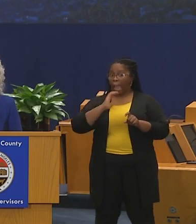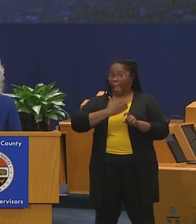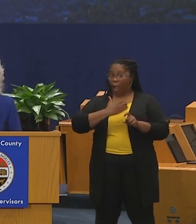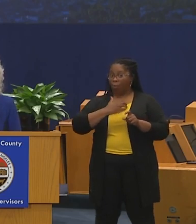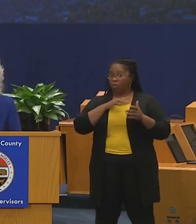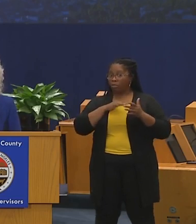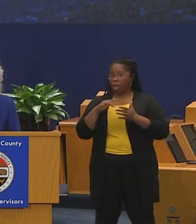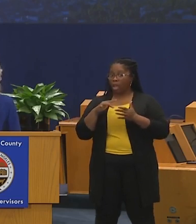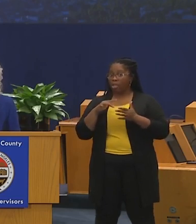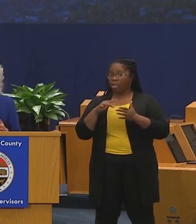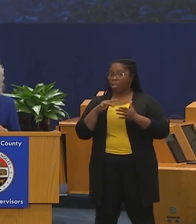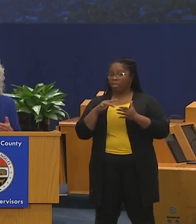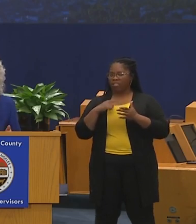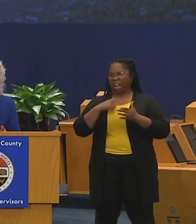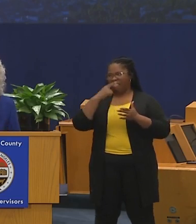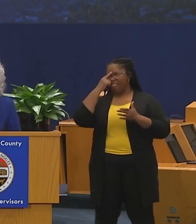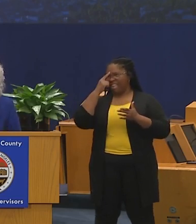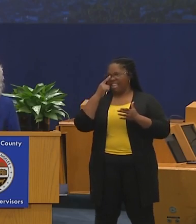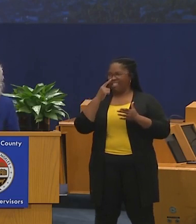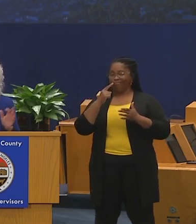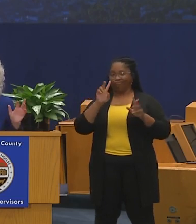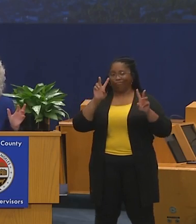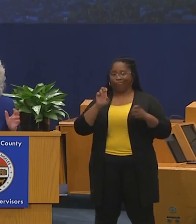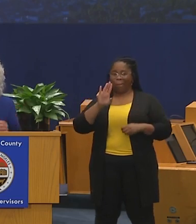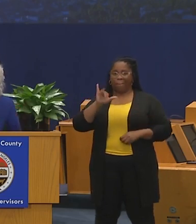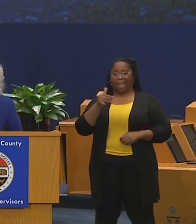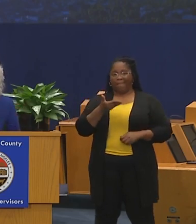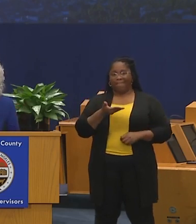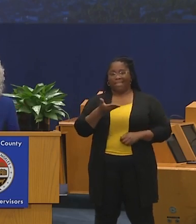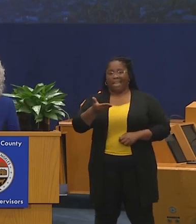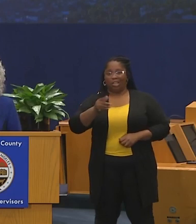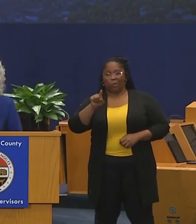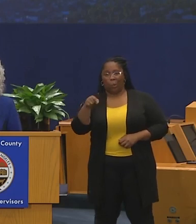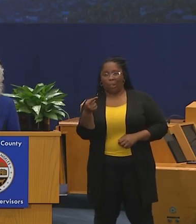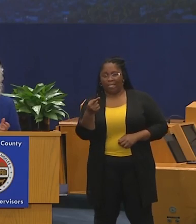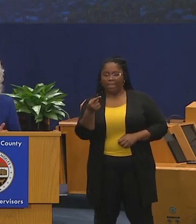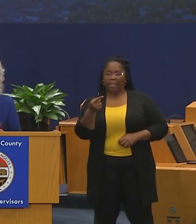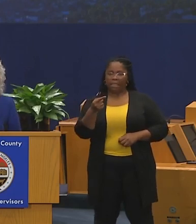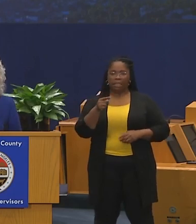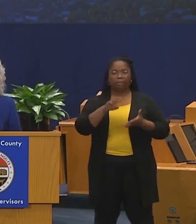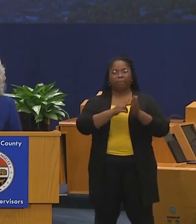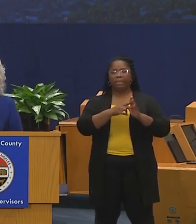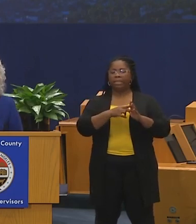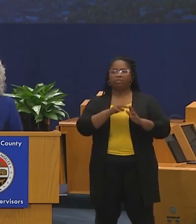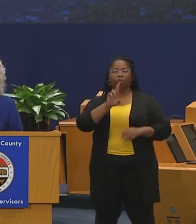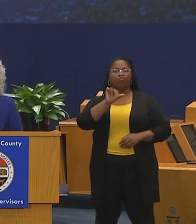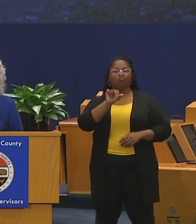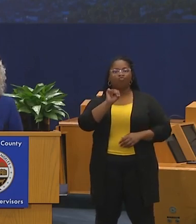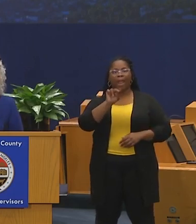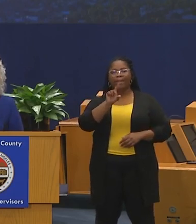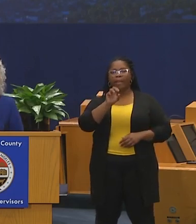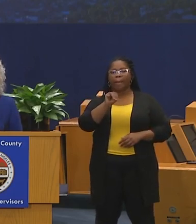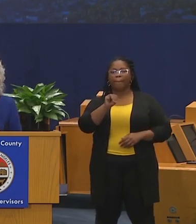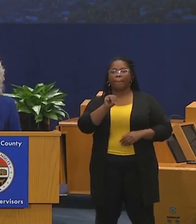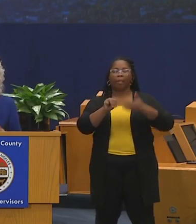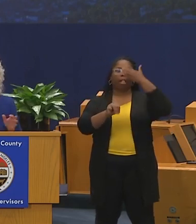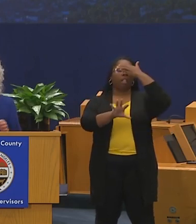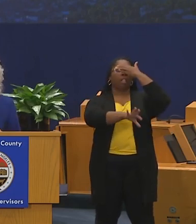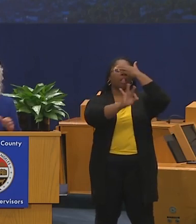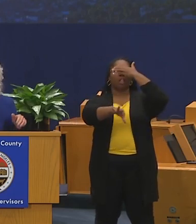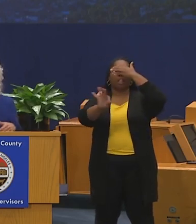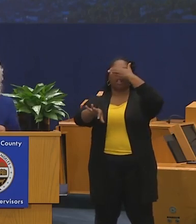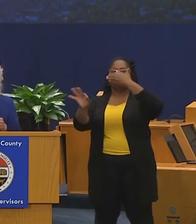it was, I want to say like by invitation only. I just want to explain the invitation. It's a random sample, so what that does